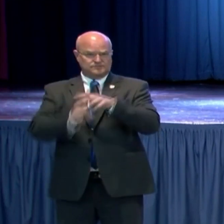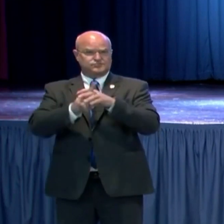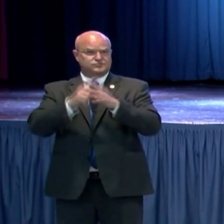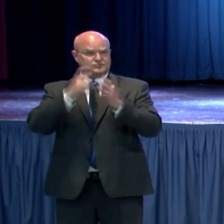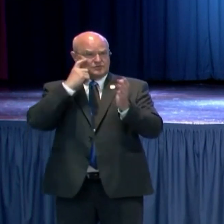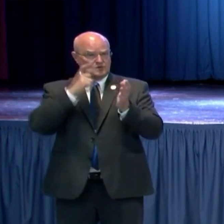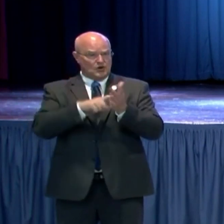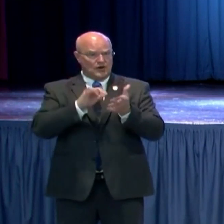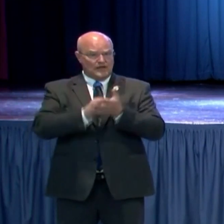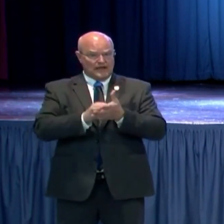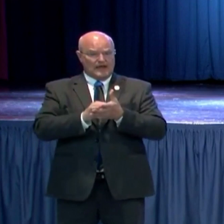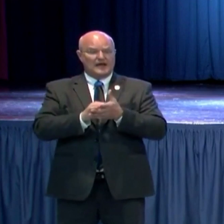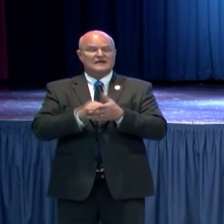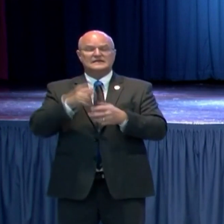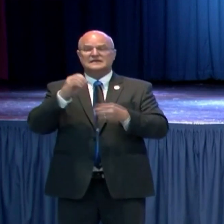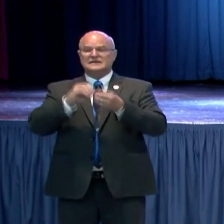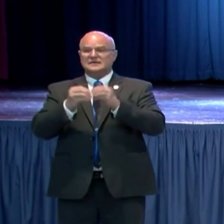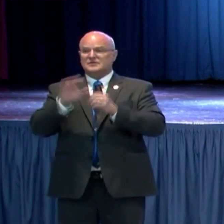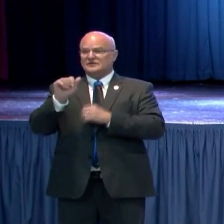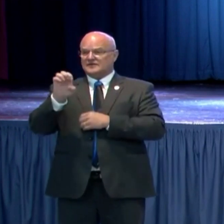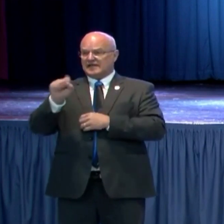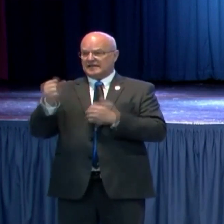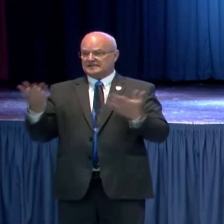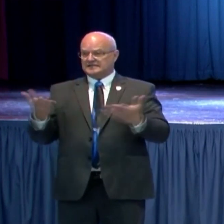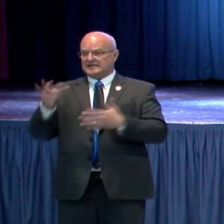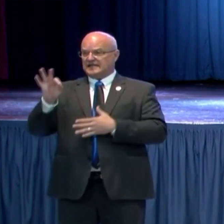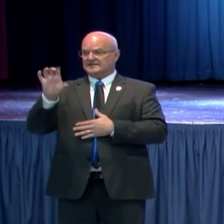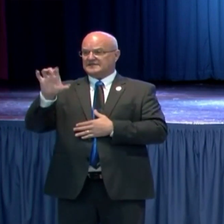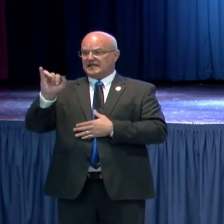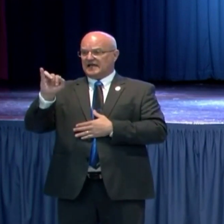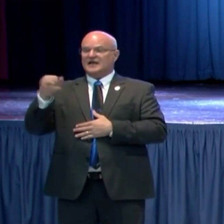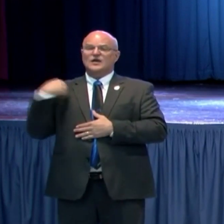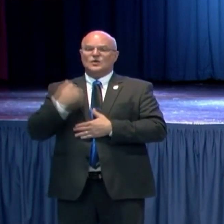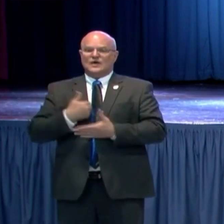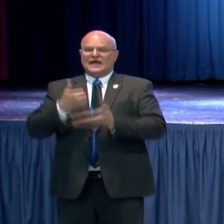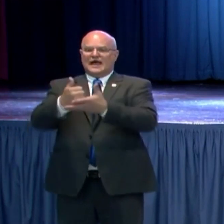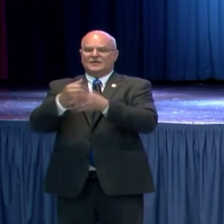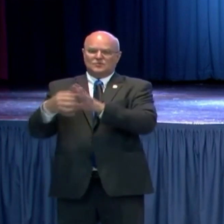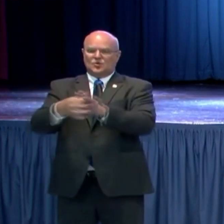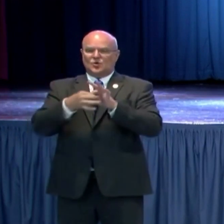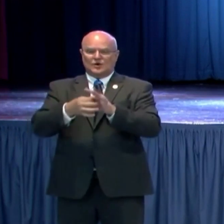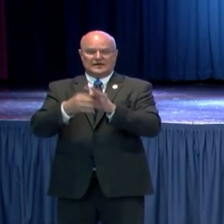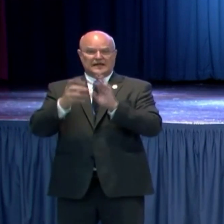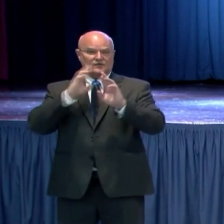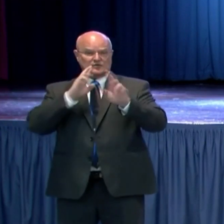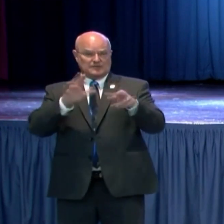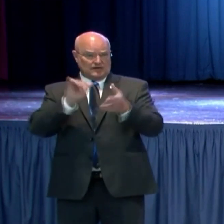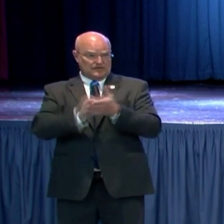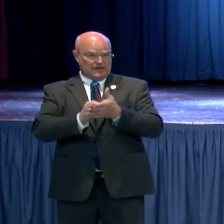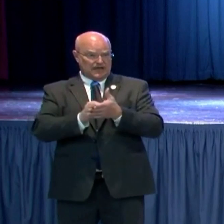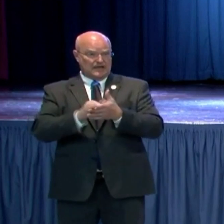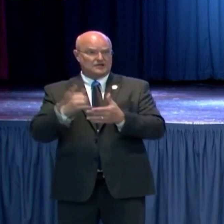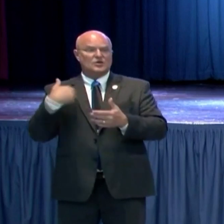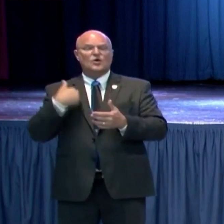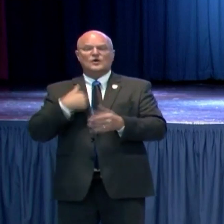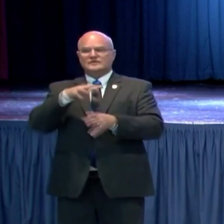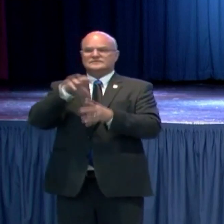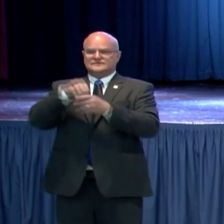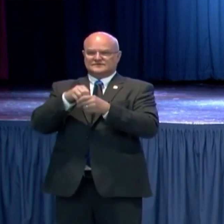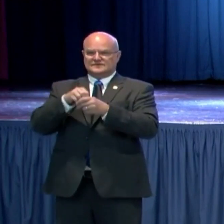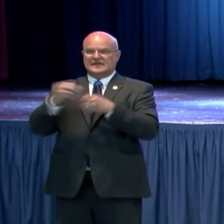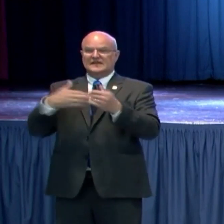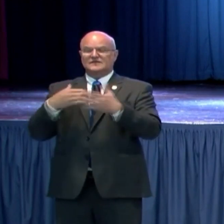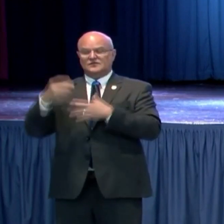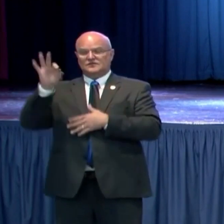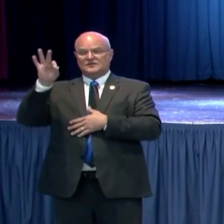was noted that there was a significant number of cases, and we helped to coordinate the response to that. So we have been engaged, even though it's